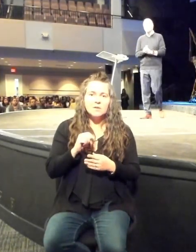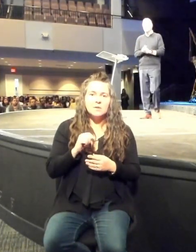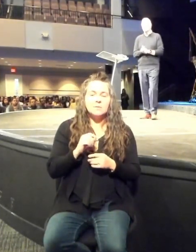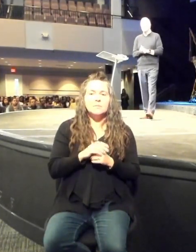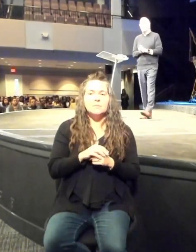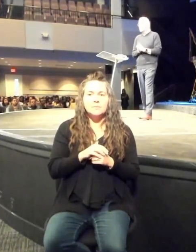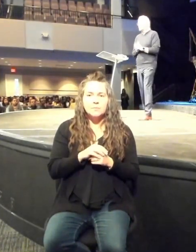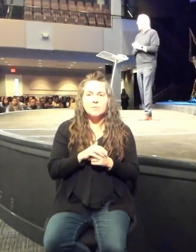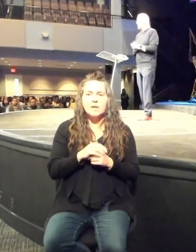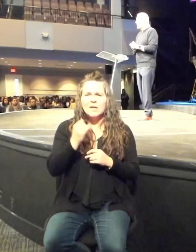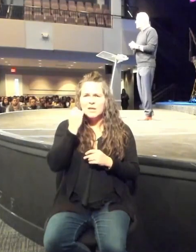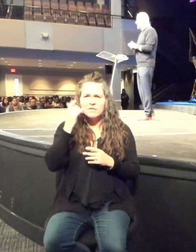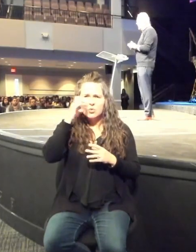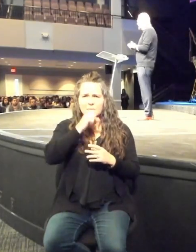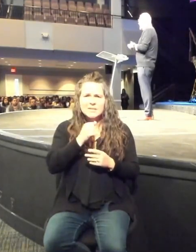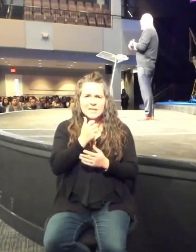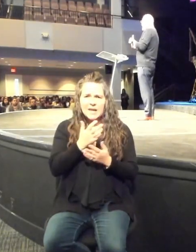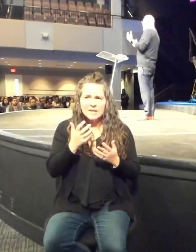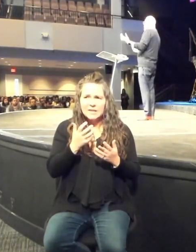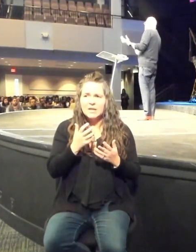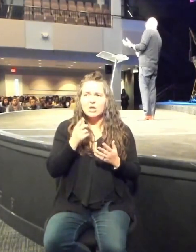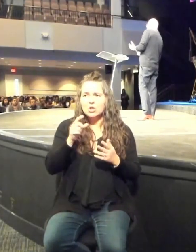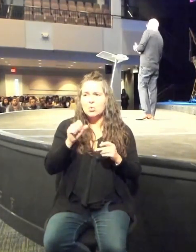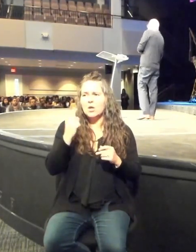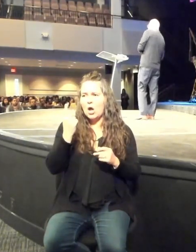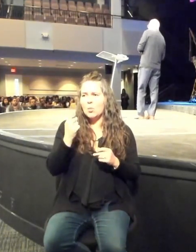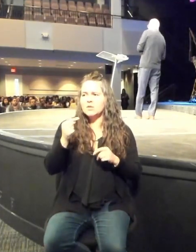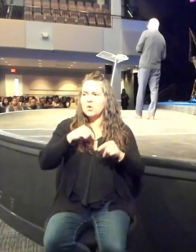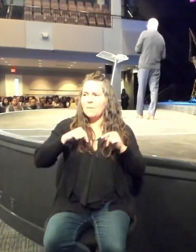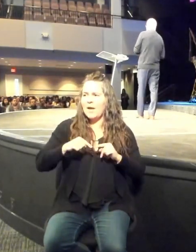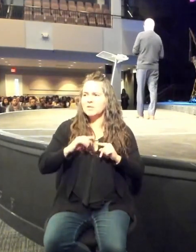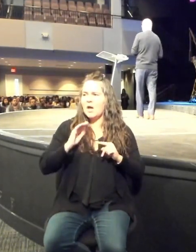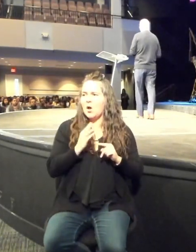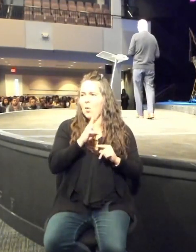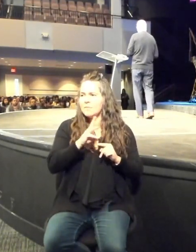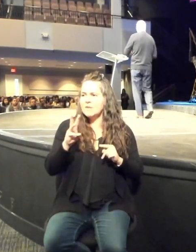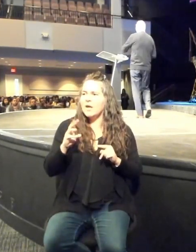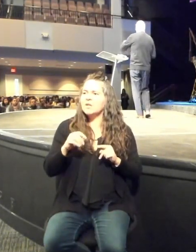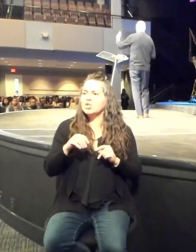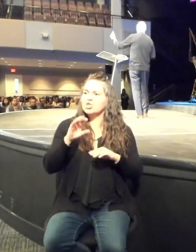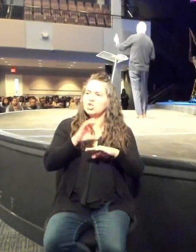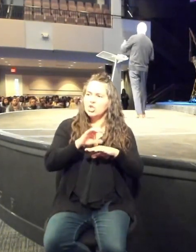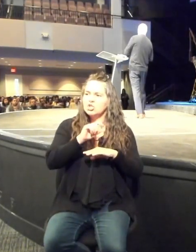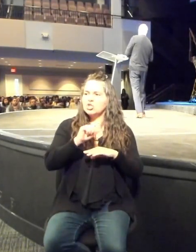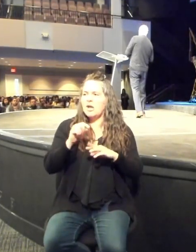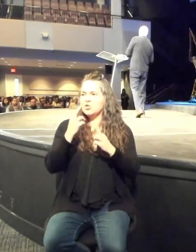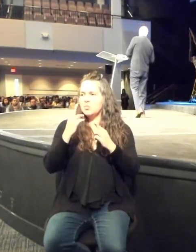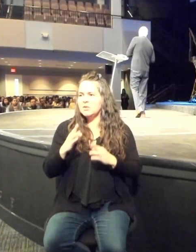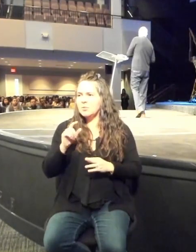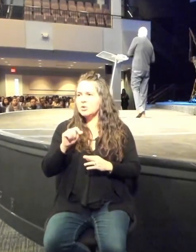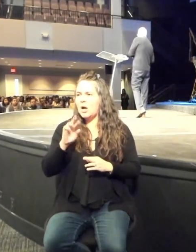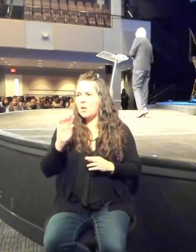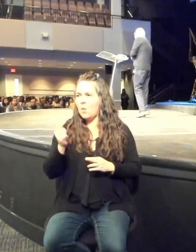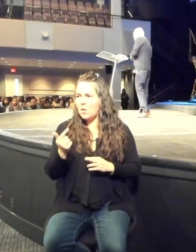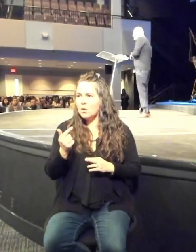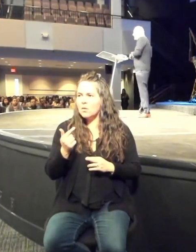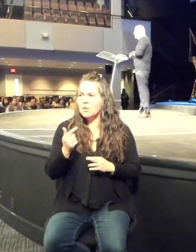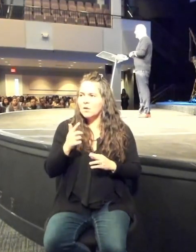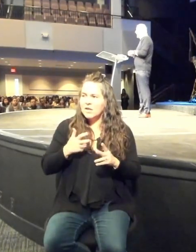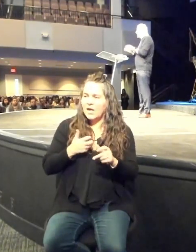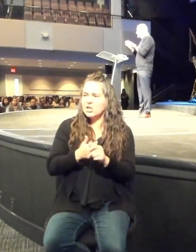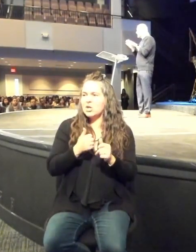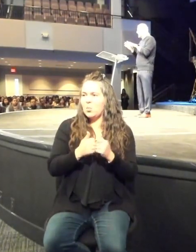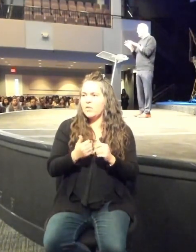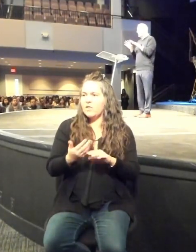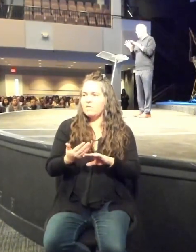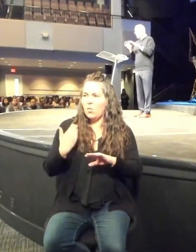the series. If you've missed any of these, you can always go back to our website at church-redeemer.org and catch up with all the former messages. But